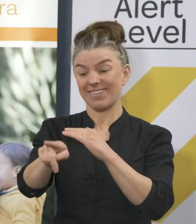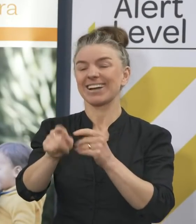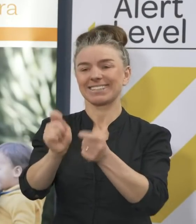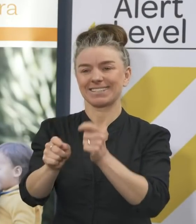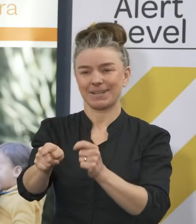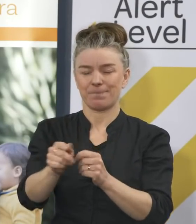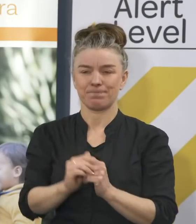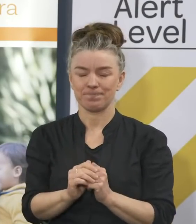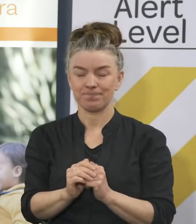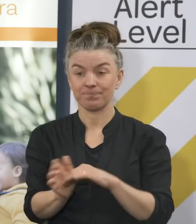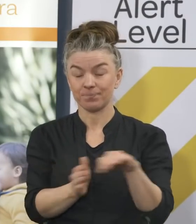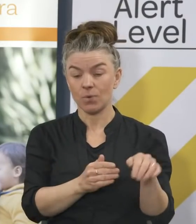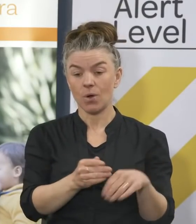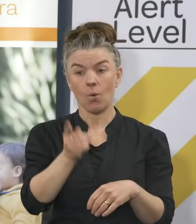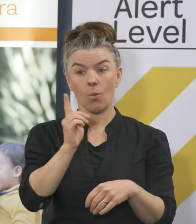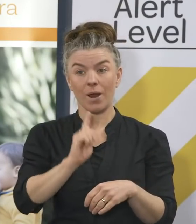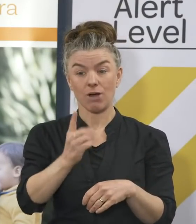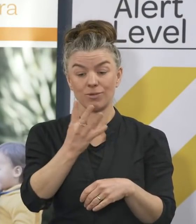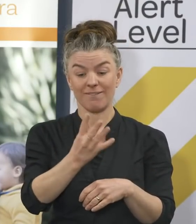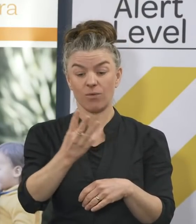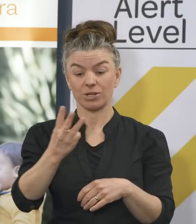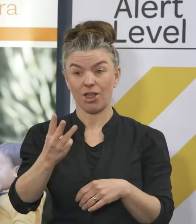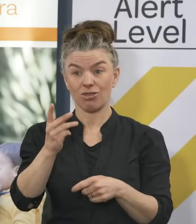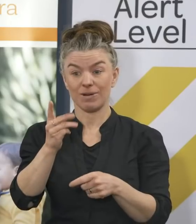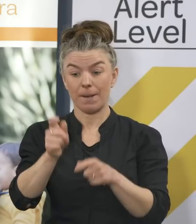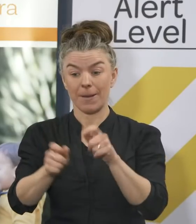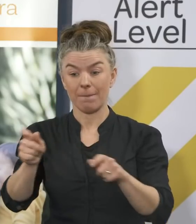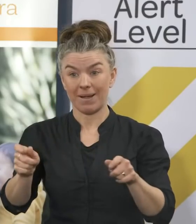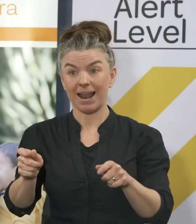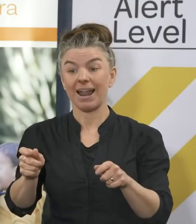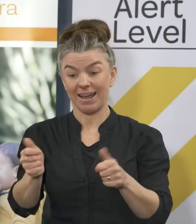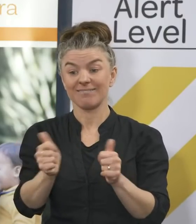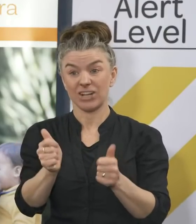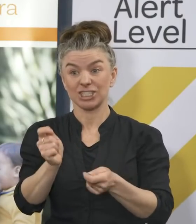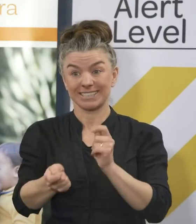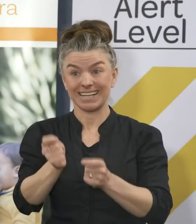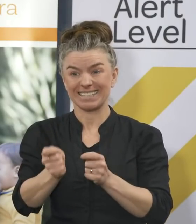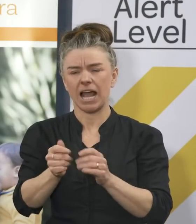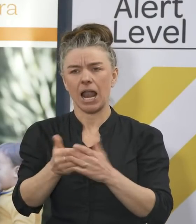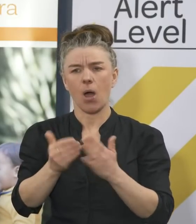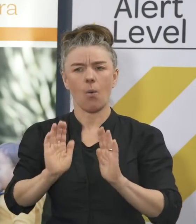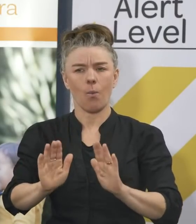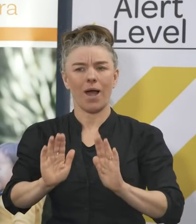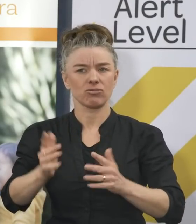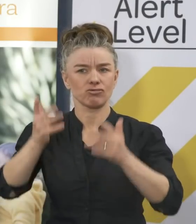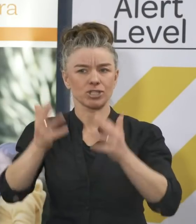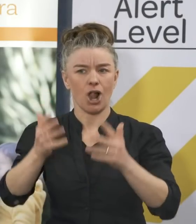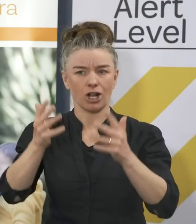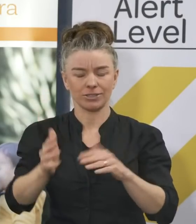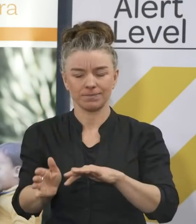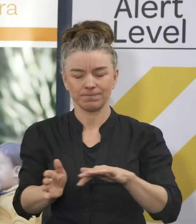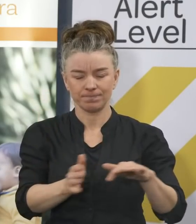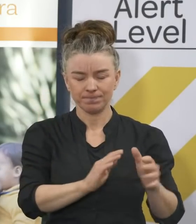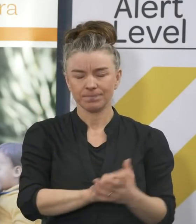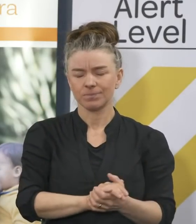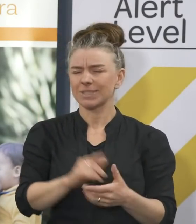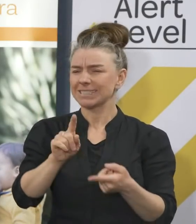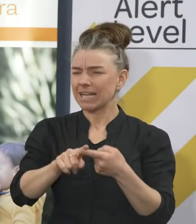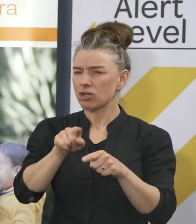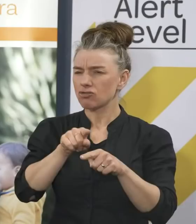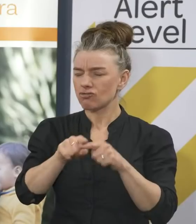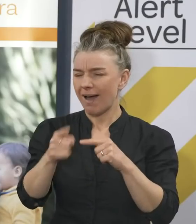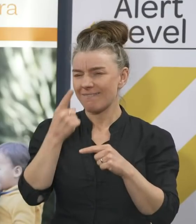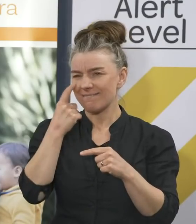143 people have also been referred for a test, and we're awaiting results on them. We're still in the process of connecting with